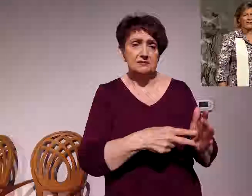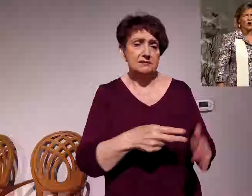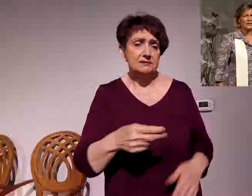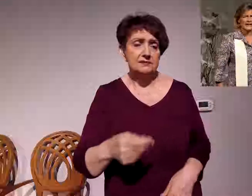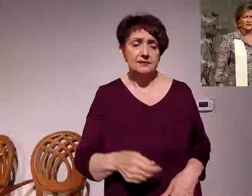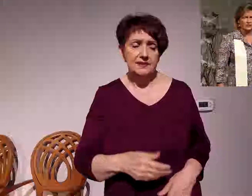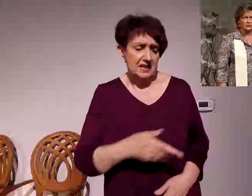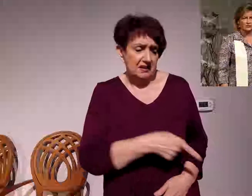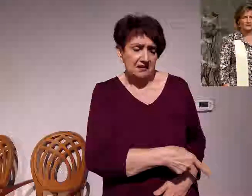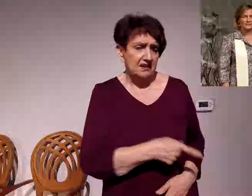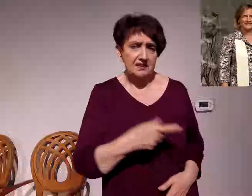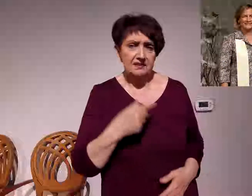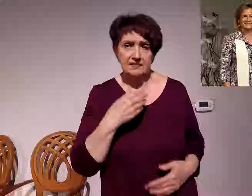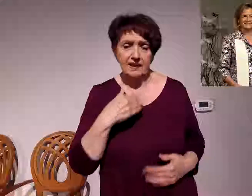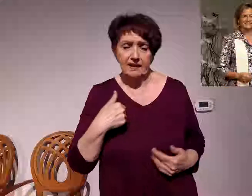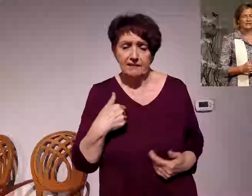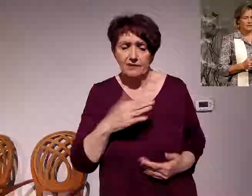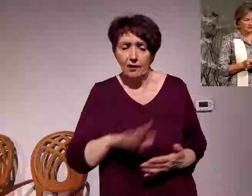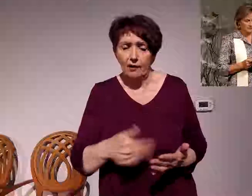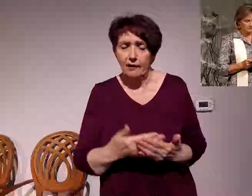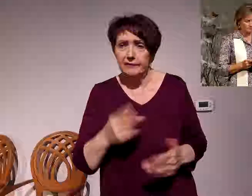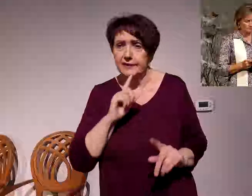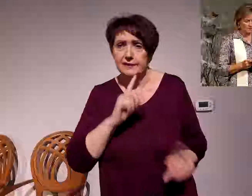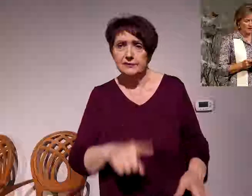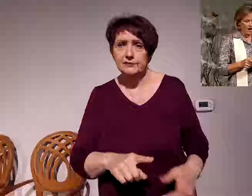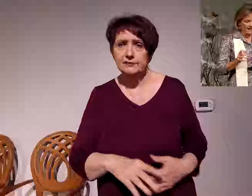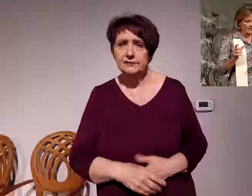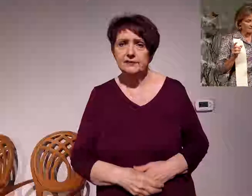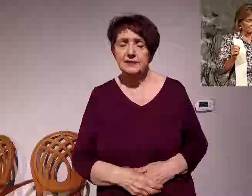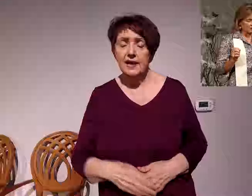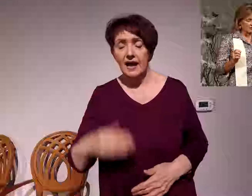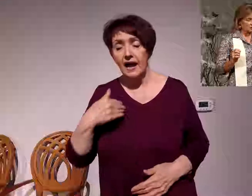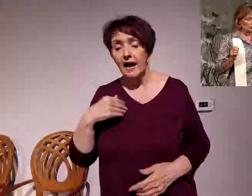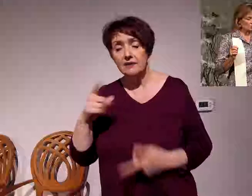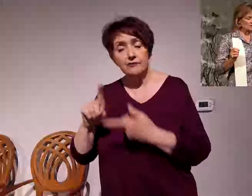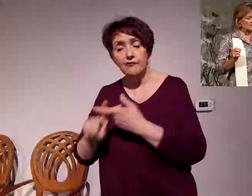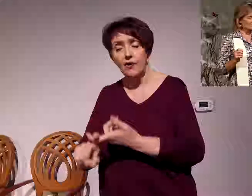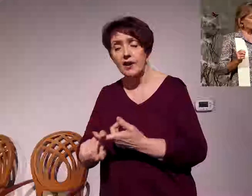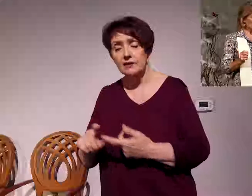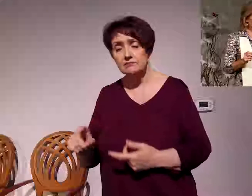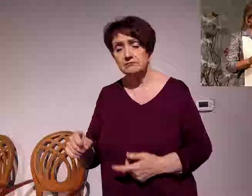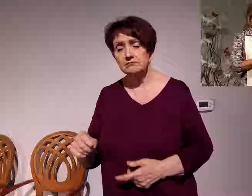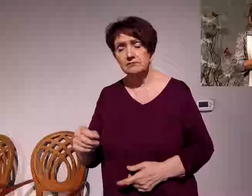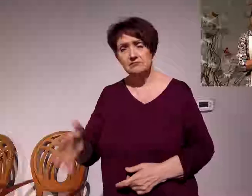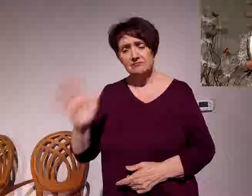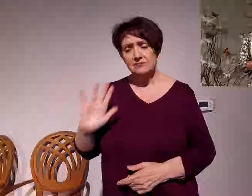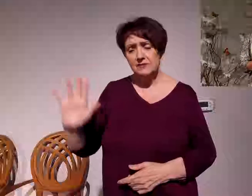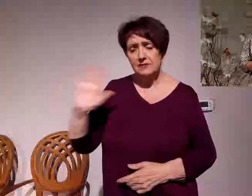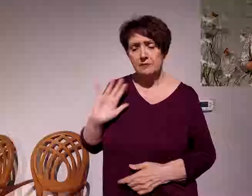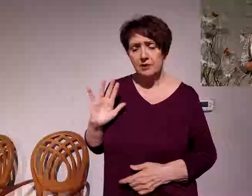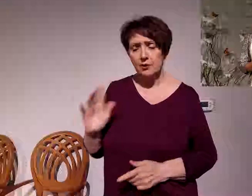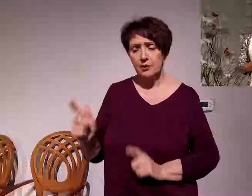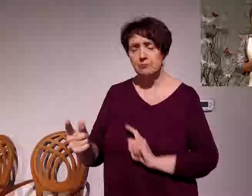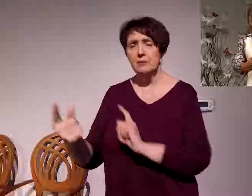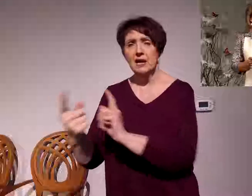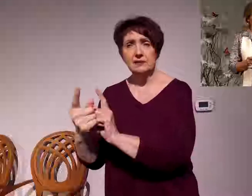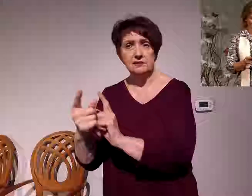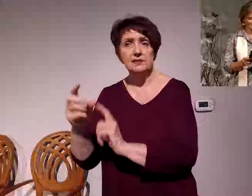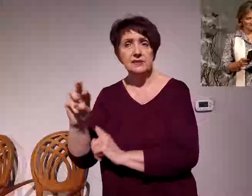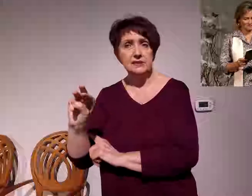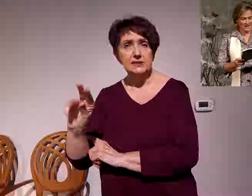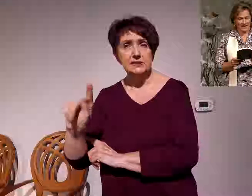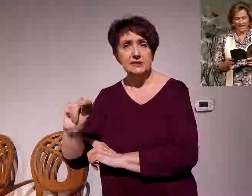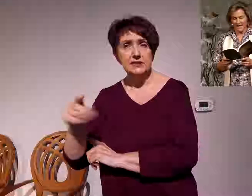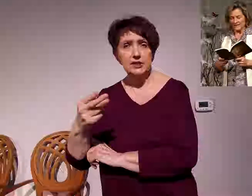doesn't even have all the answers. I had a friend who once had the great privilege of meeting Mr. Thomas